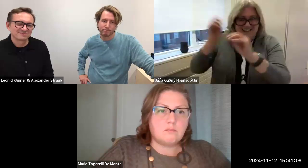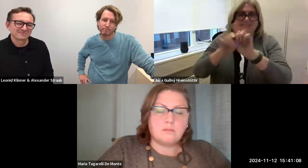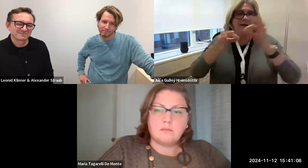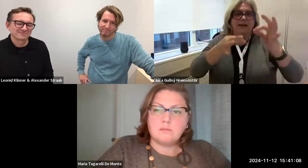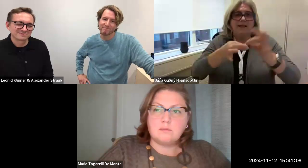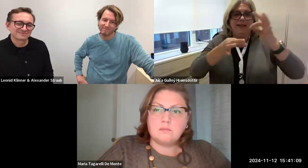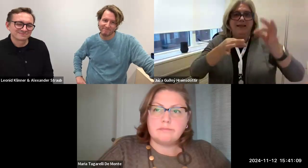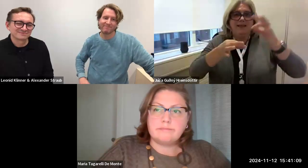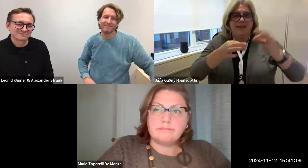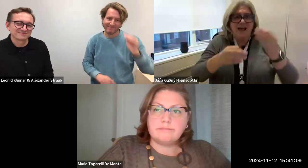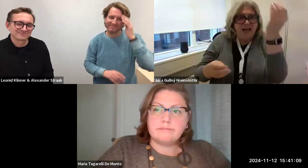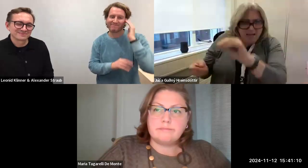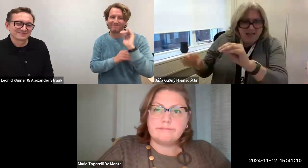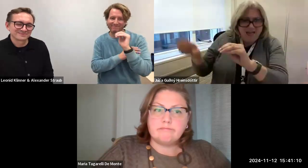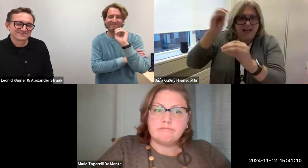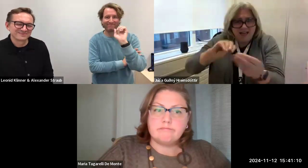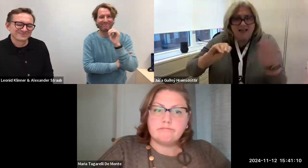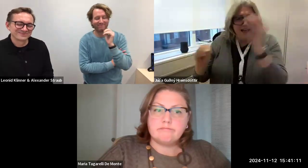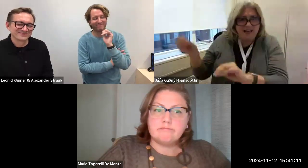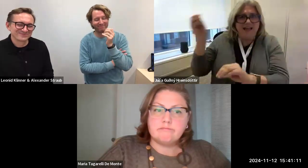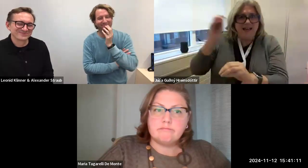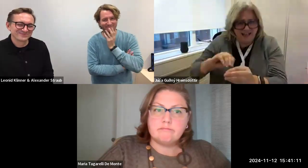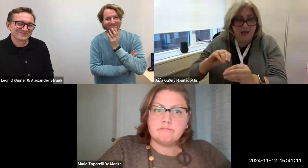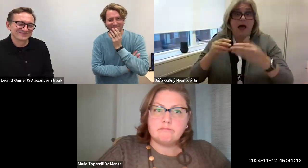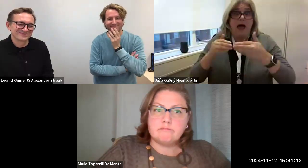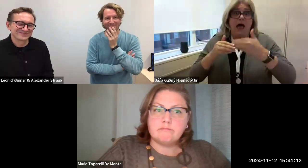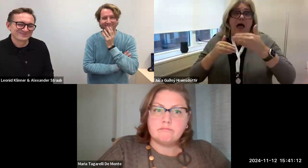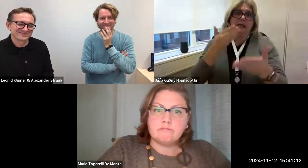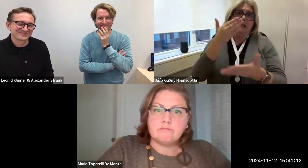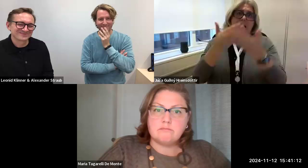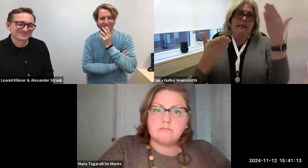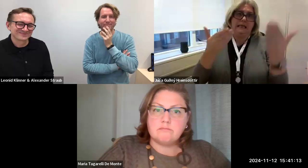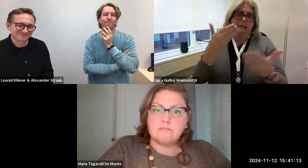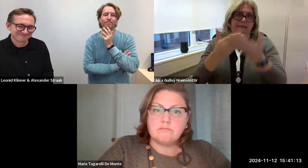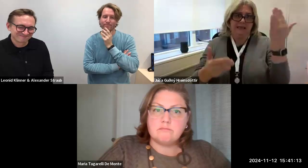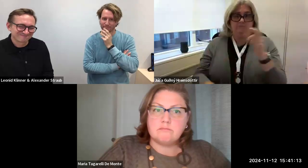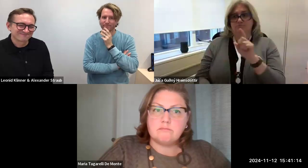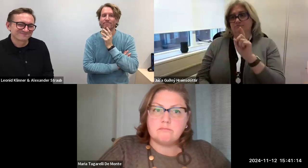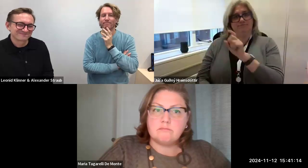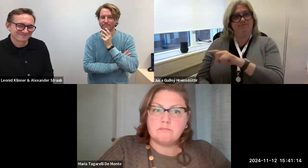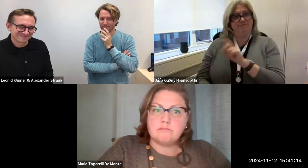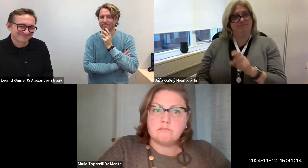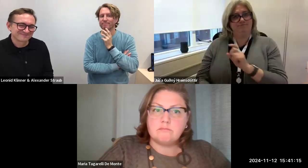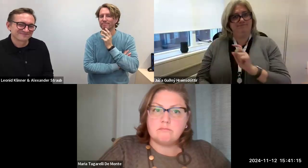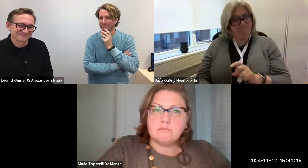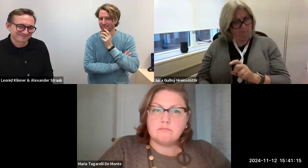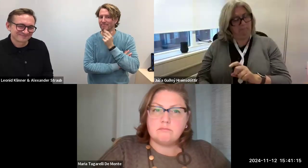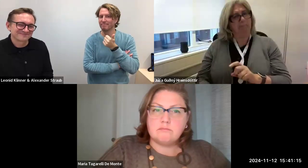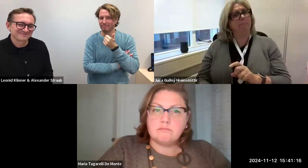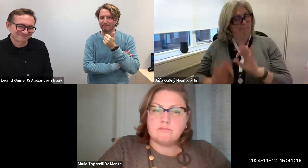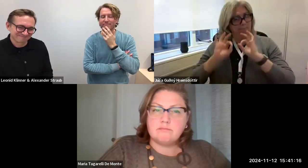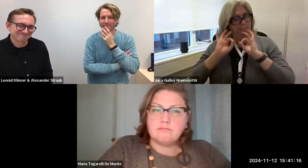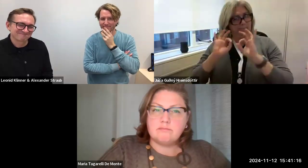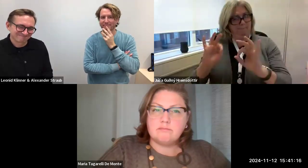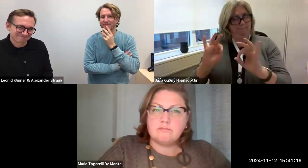descriptions in the beginning to set it up. It's a lot of work, but then I can just click on any of the Sepher levels and or descriptors, and it's